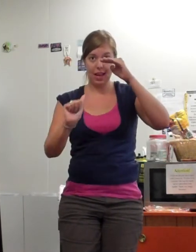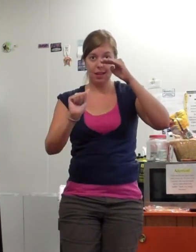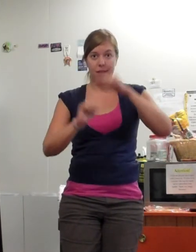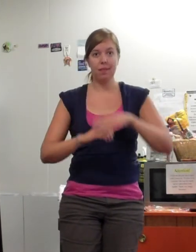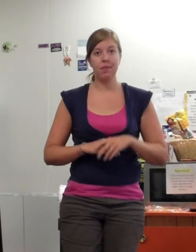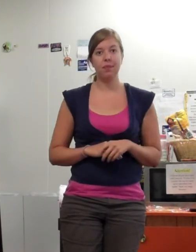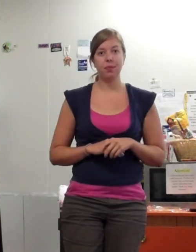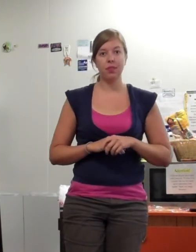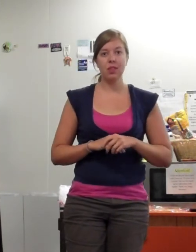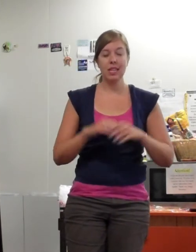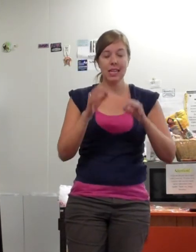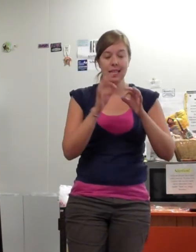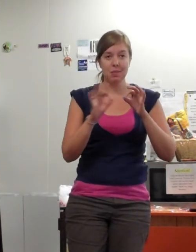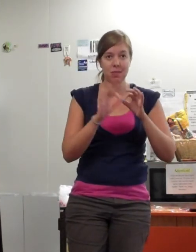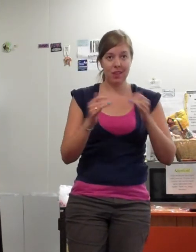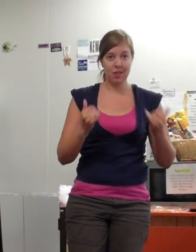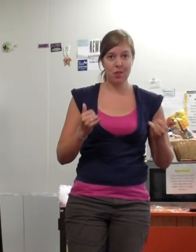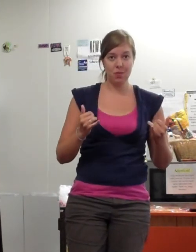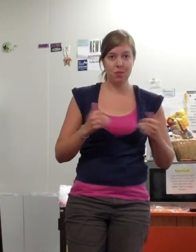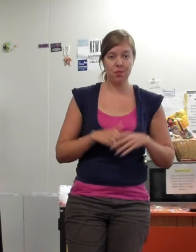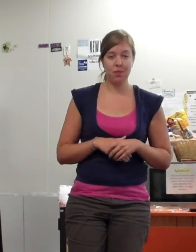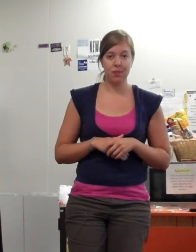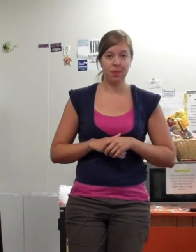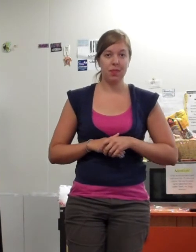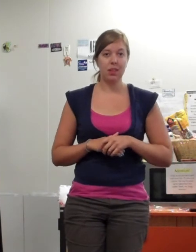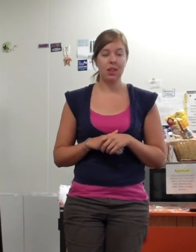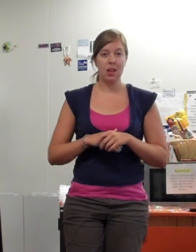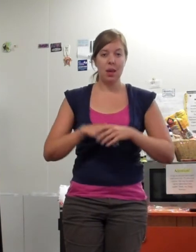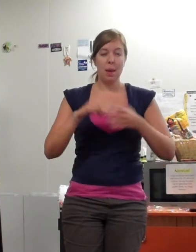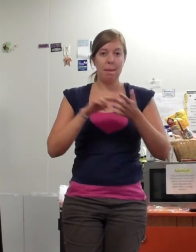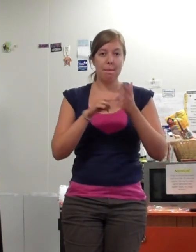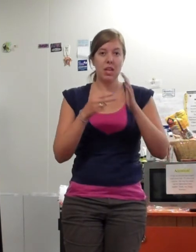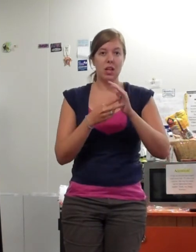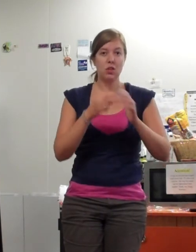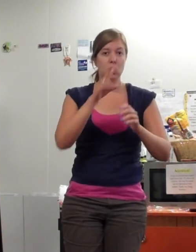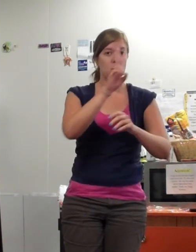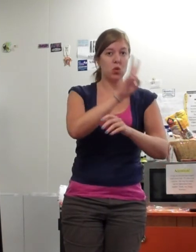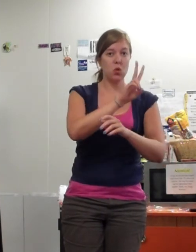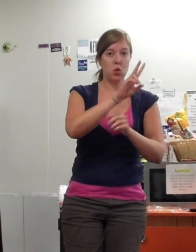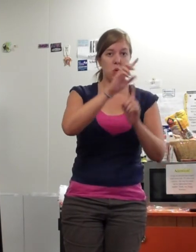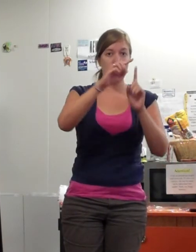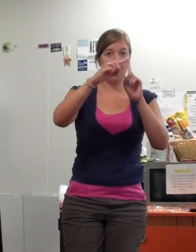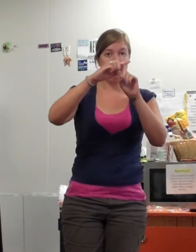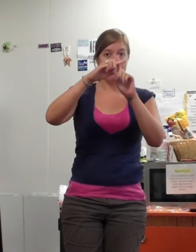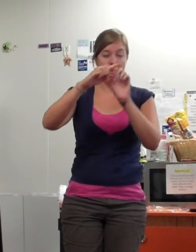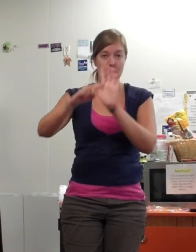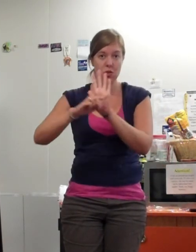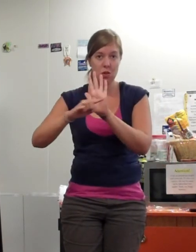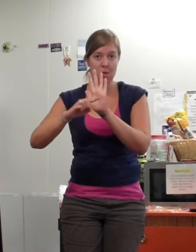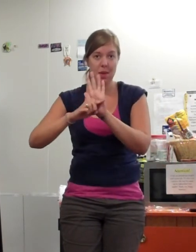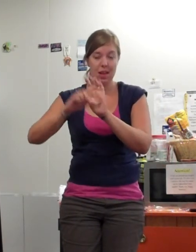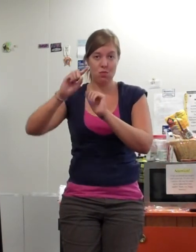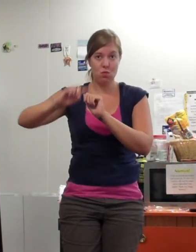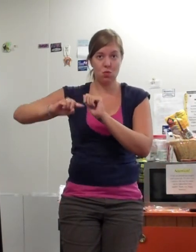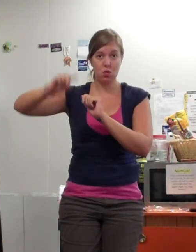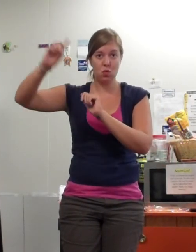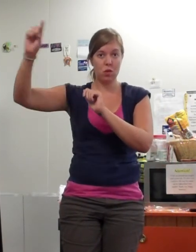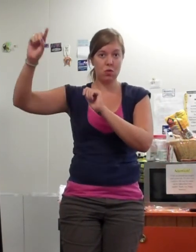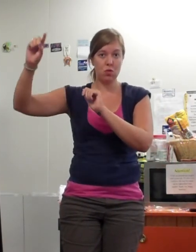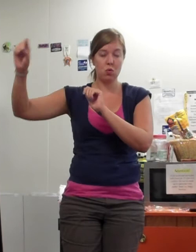That means I'm going to have 2 plus or minus the square root of 4 minus 4 times 1 times